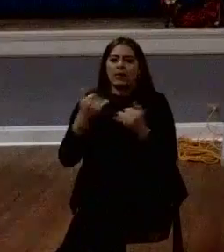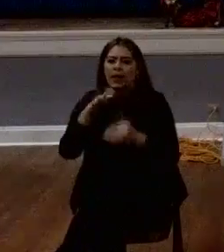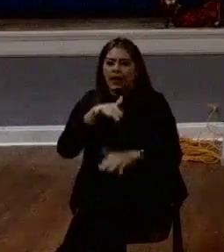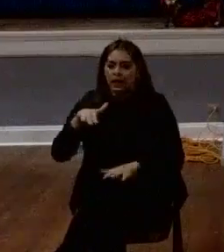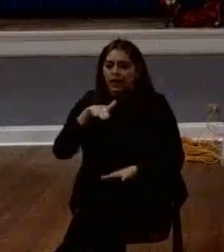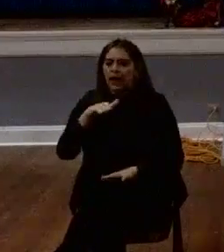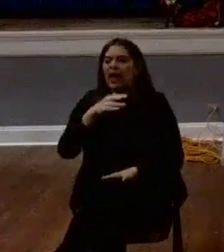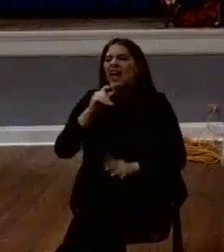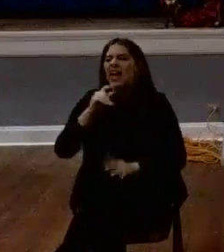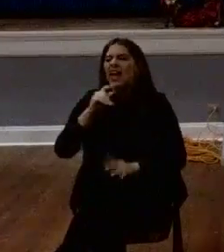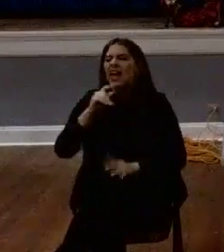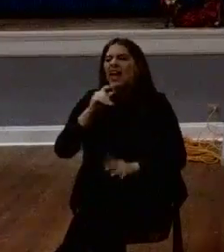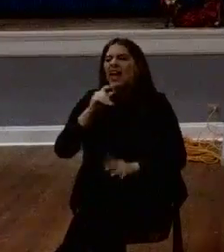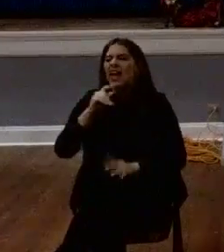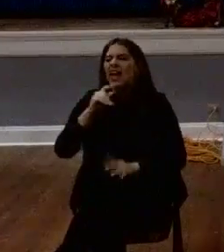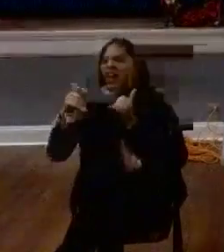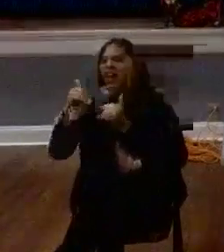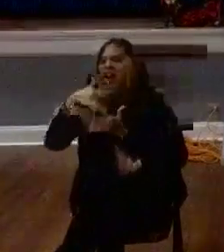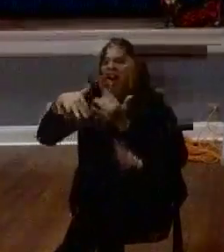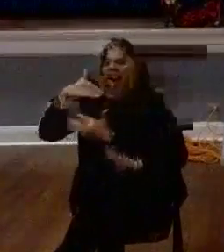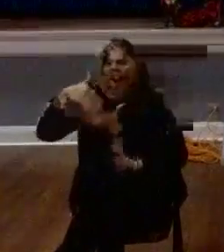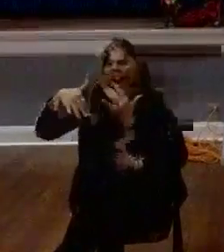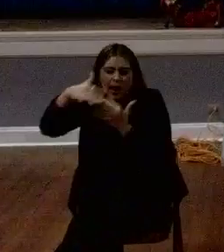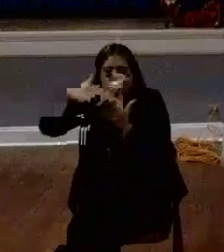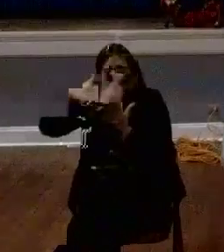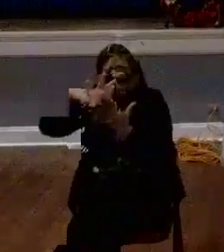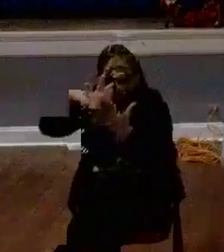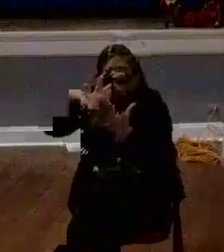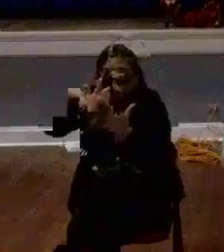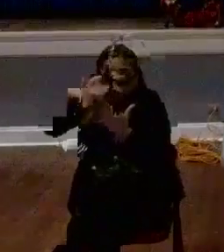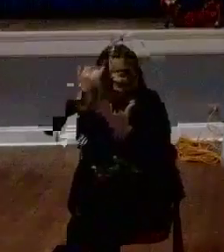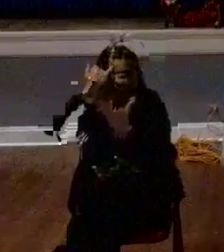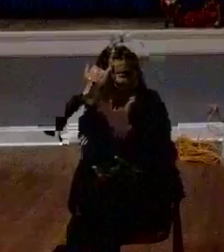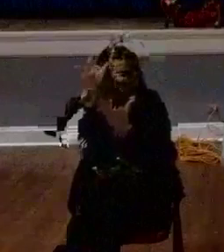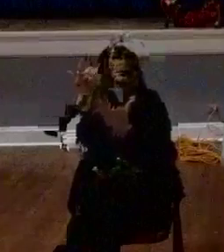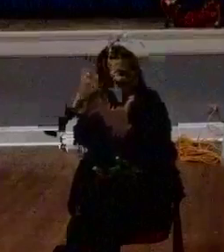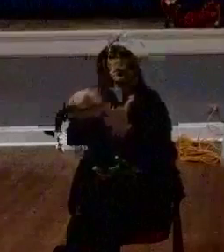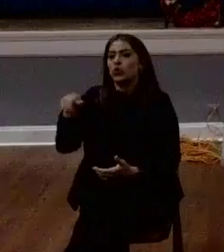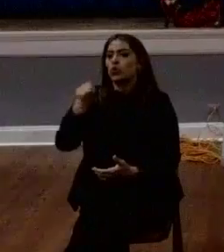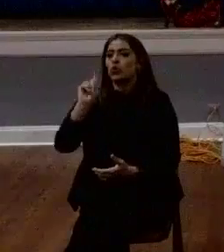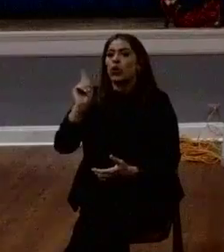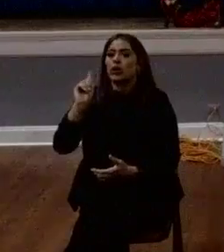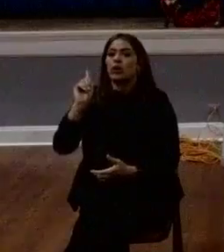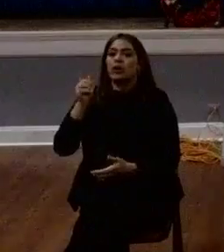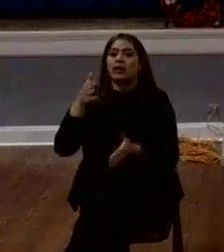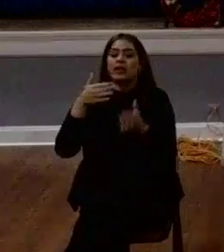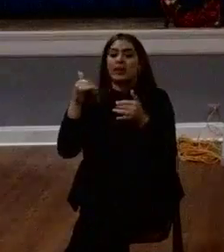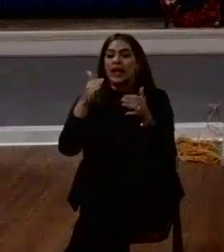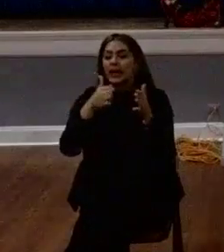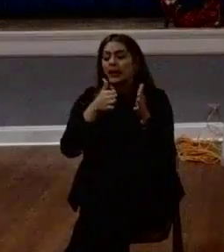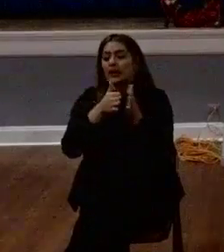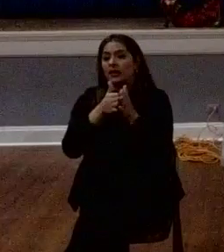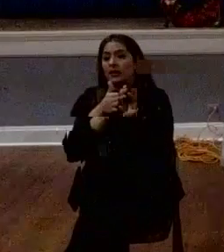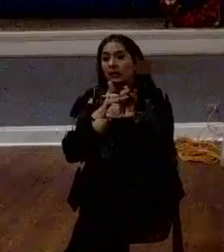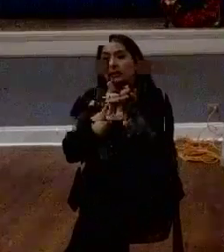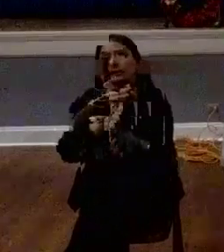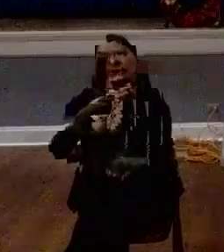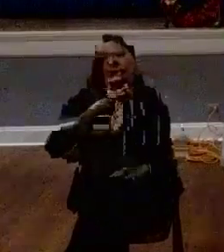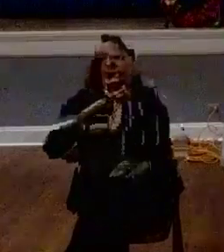there's also the beginning of and when we start talking about, if you were at the playground area where the little homes are at, you can